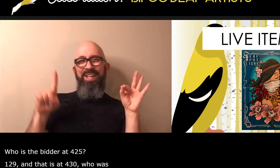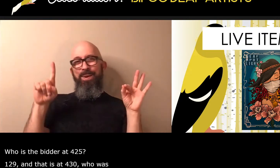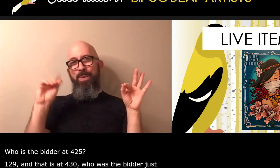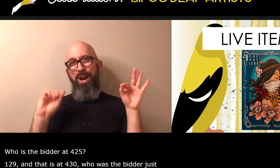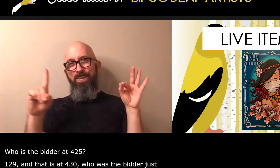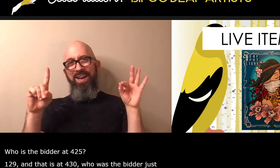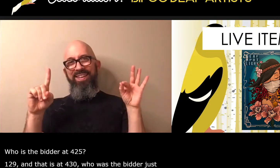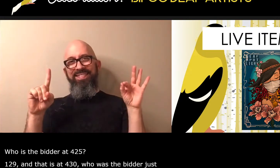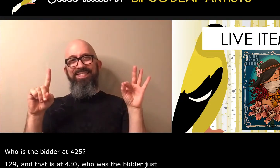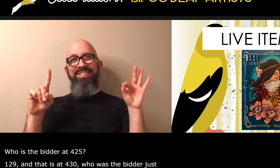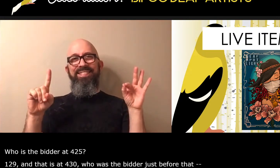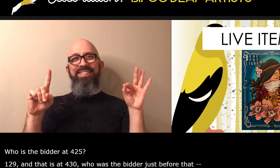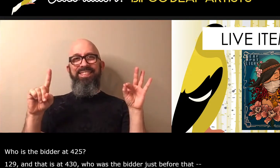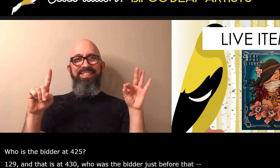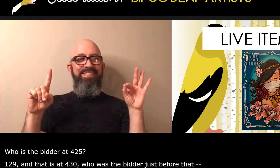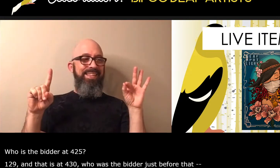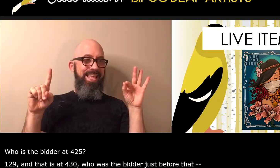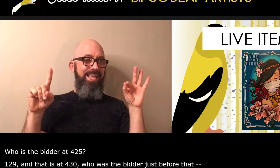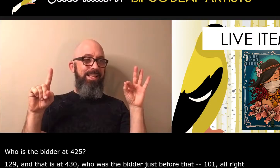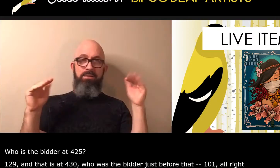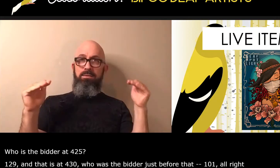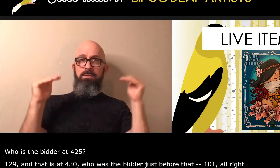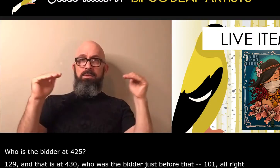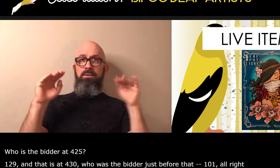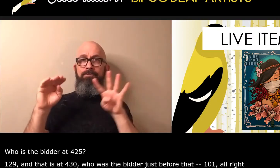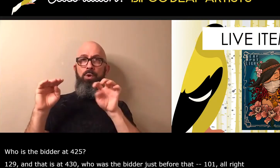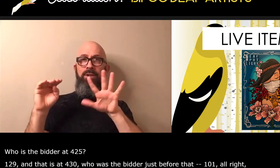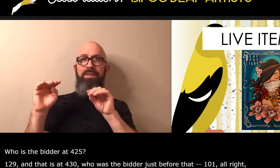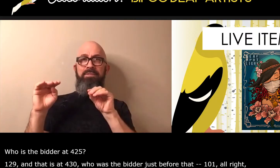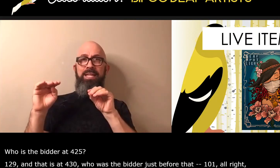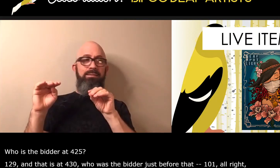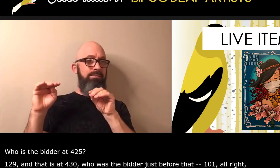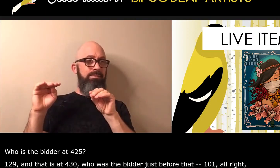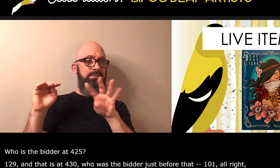right, 129 and 101.